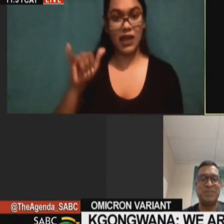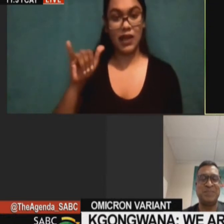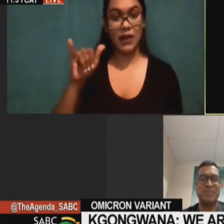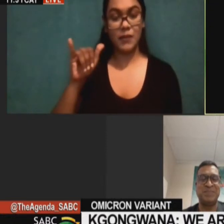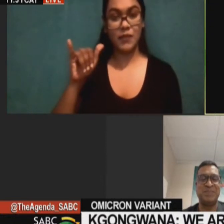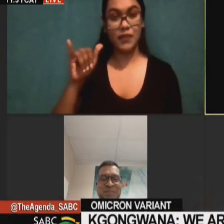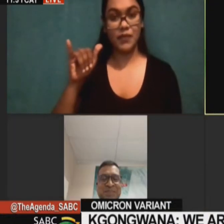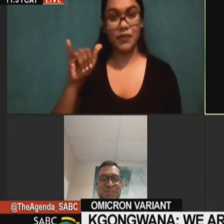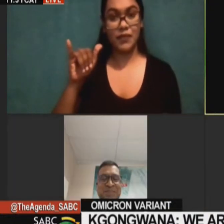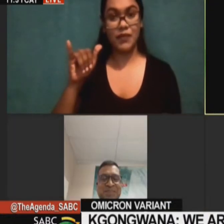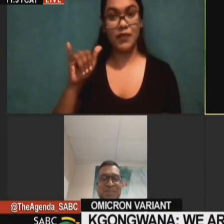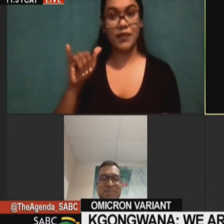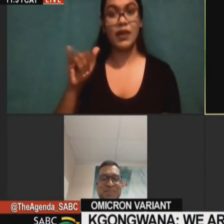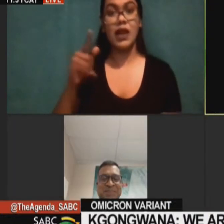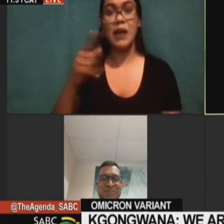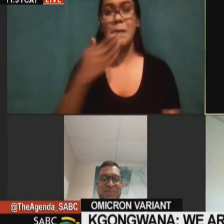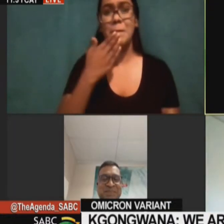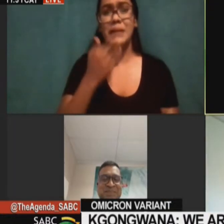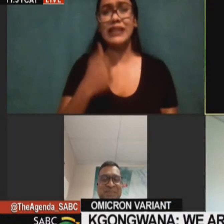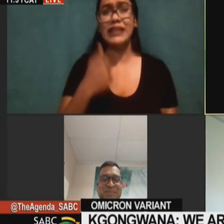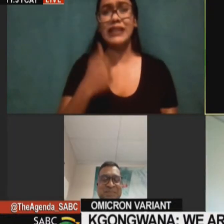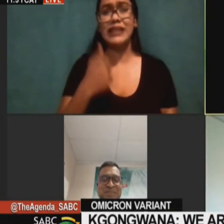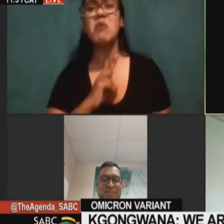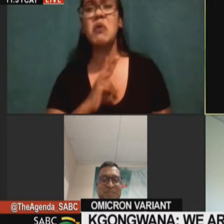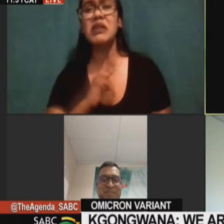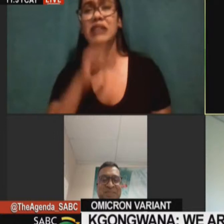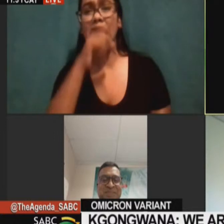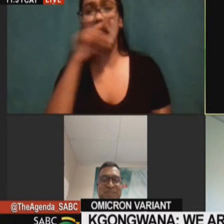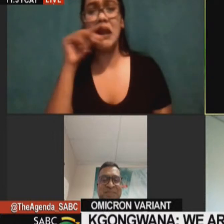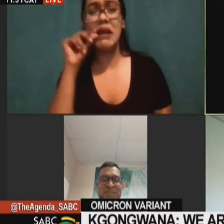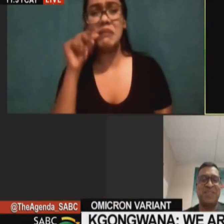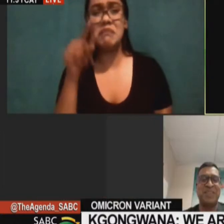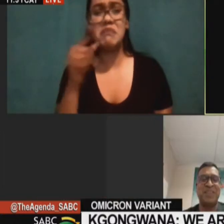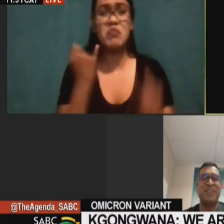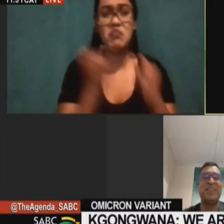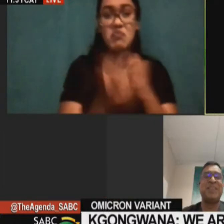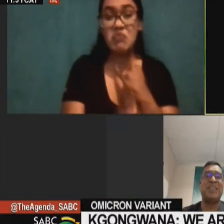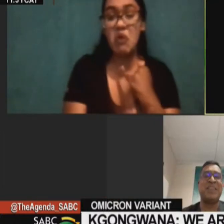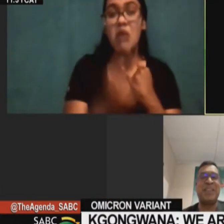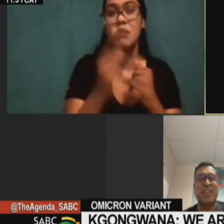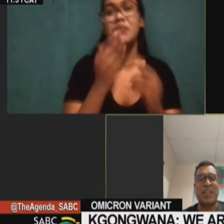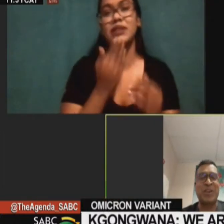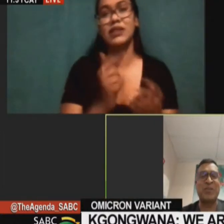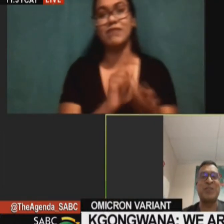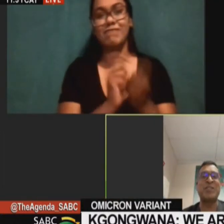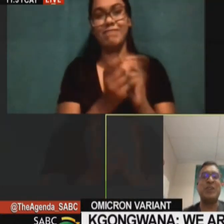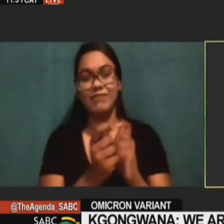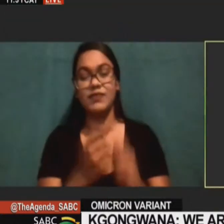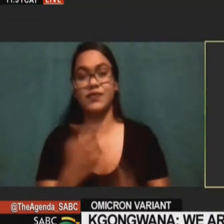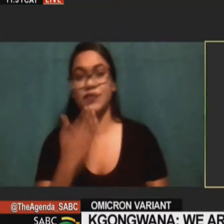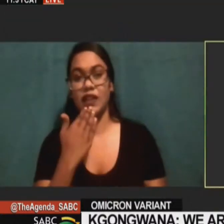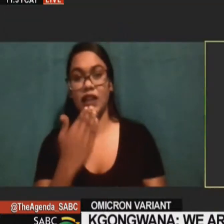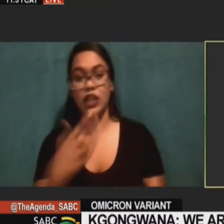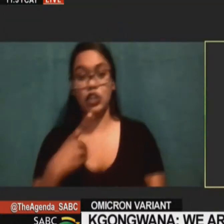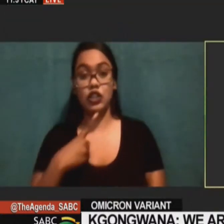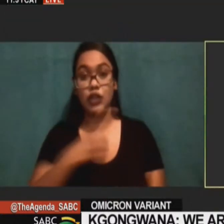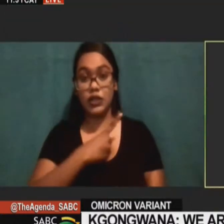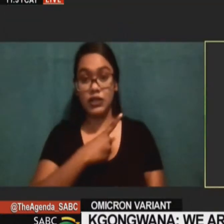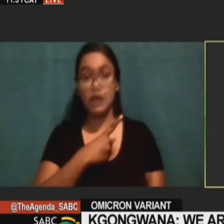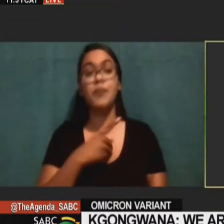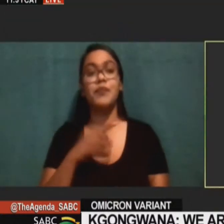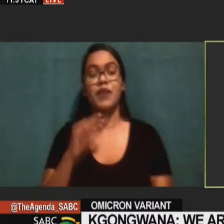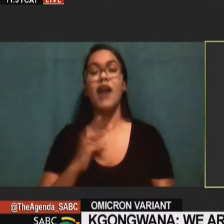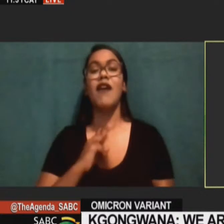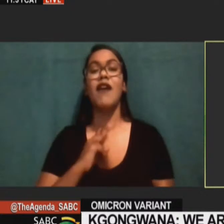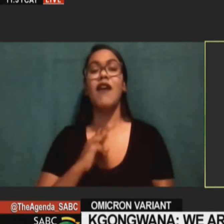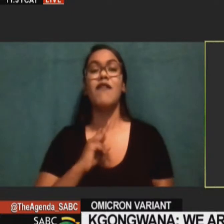can correct me if I pronounce the name very well. Over to you, Doc. Thank you, Faustina. The pronunciation is perfect. It's